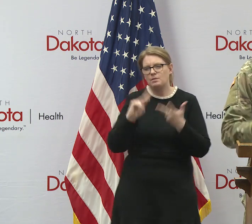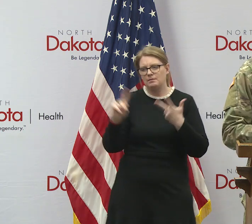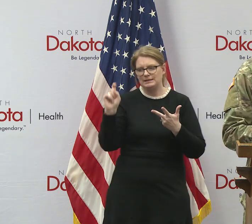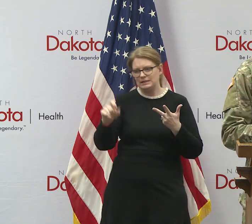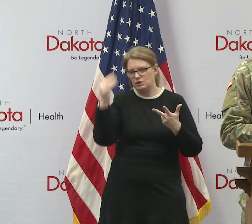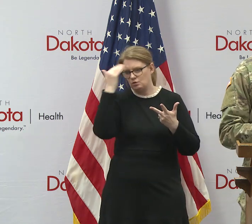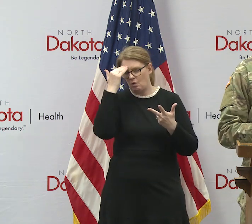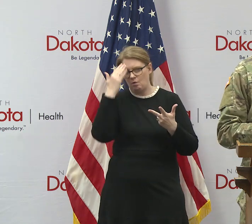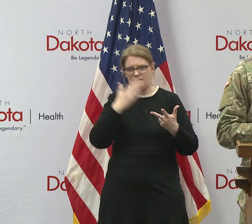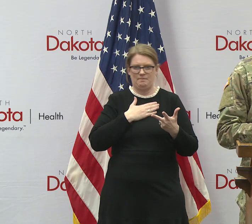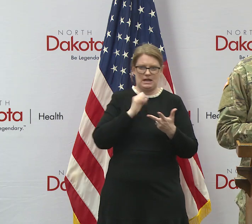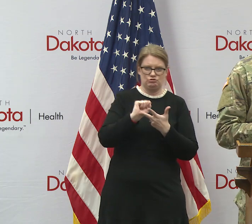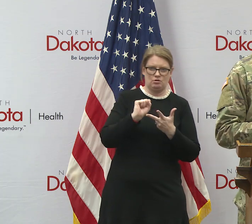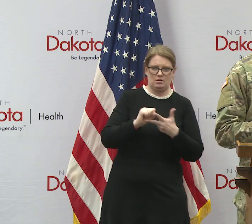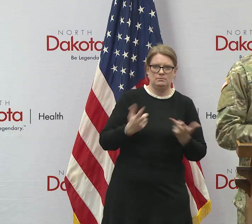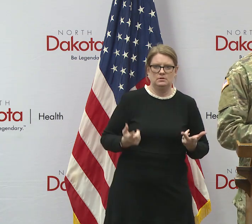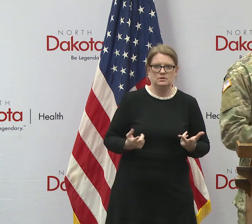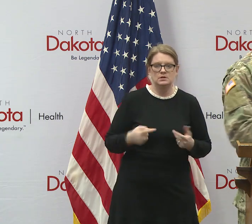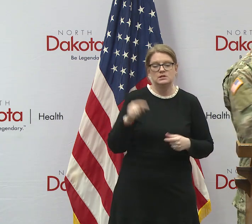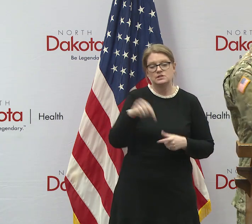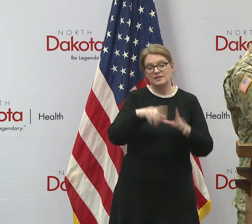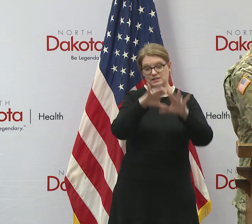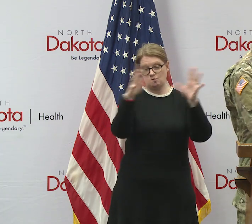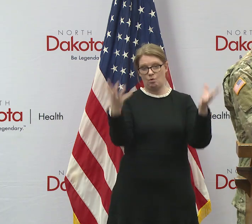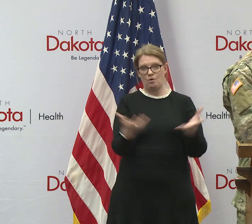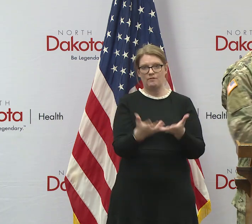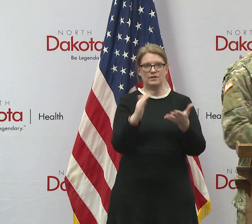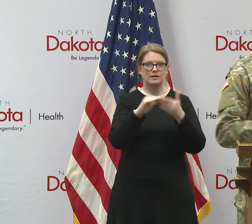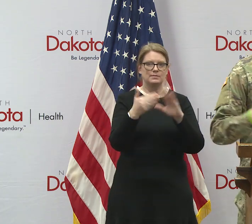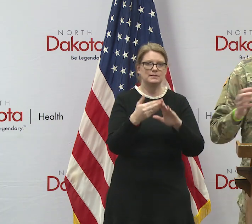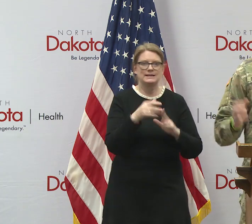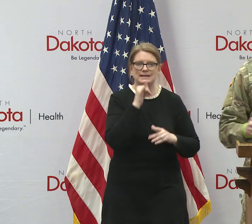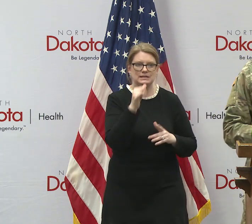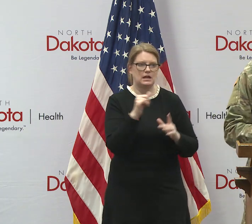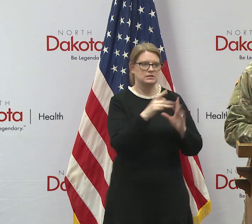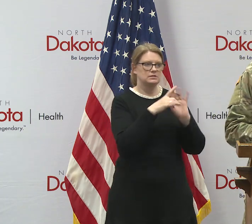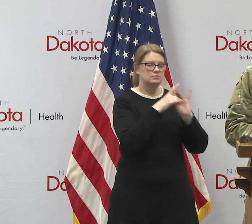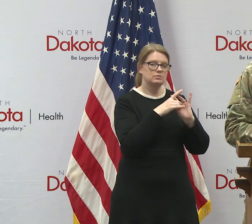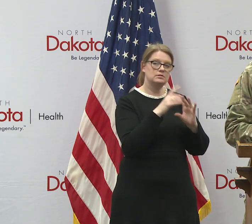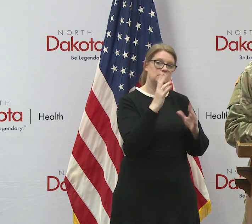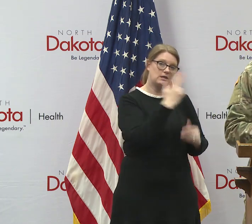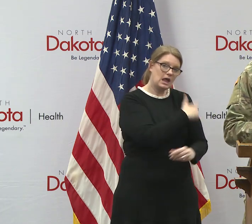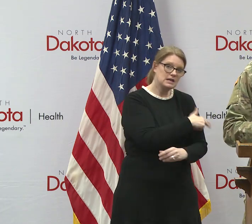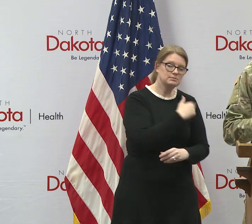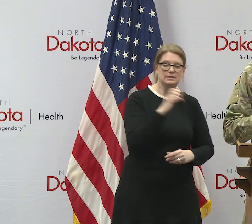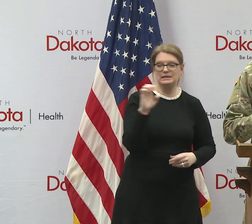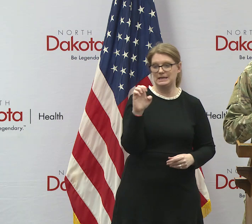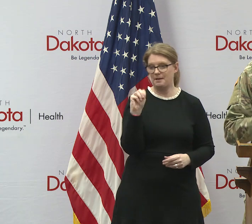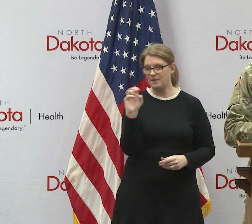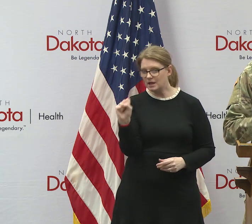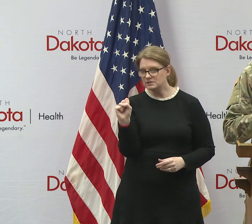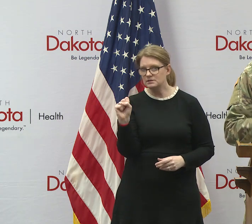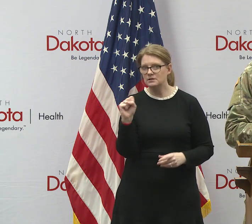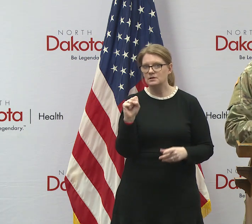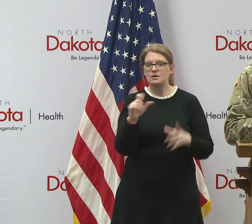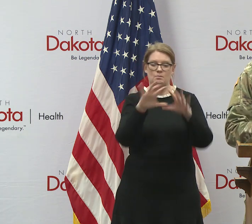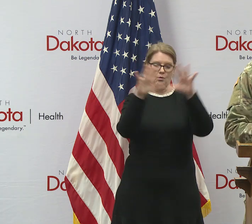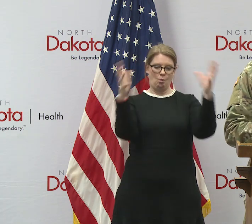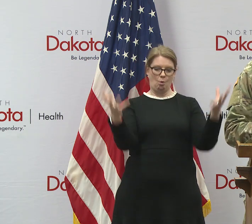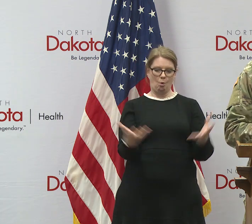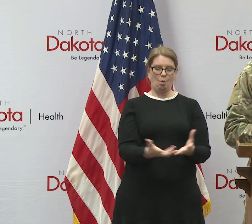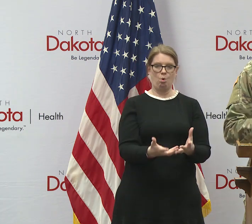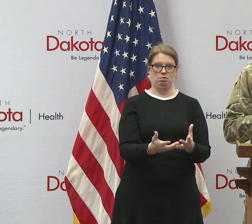to truly get this whole community, and it's not just lashing up with our hospitals and our EMS, but to get a whole of